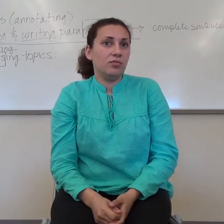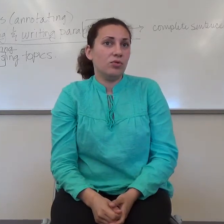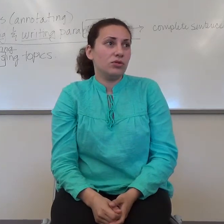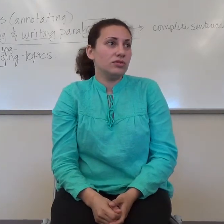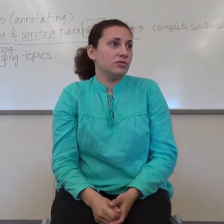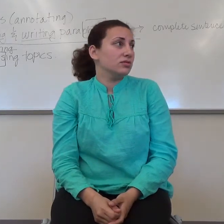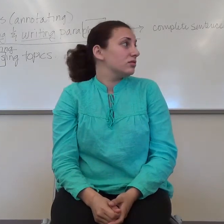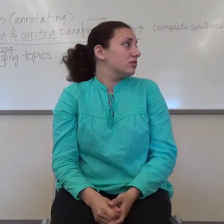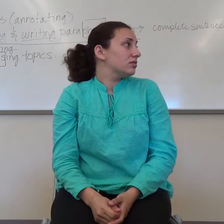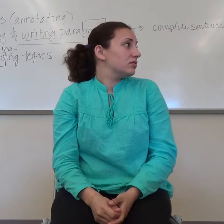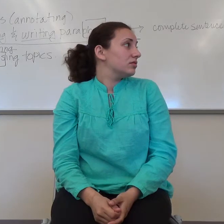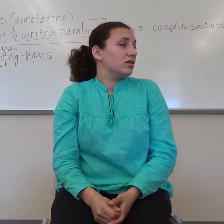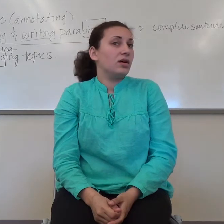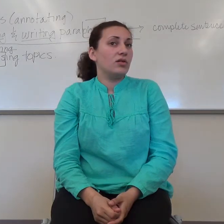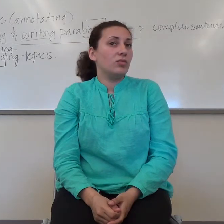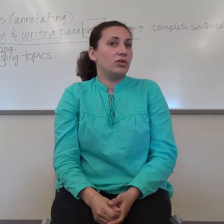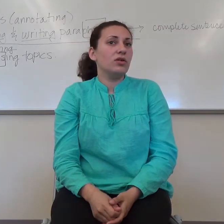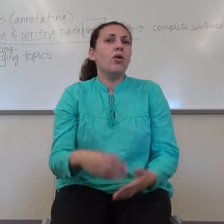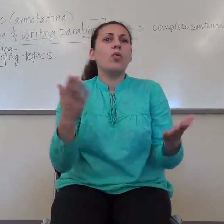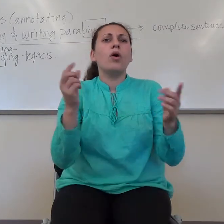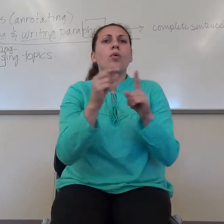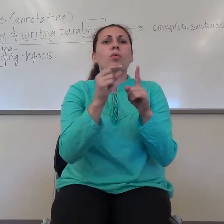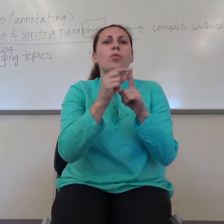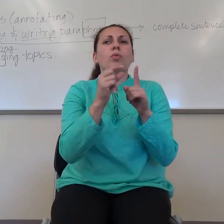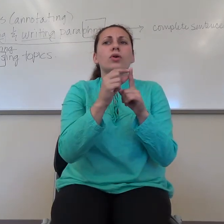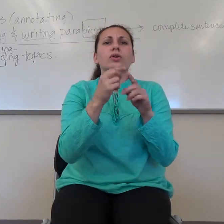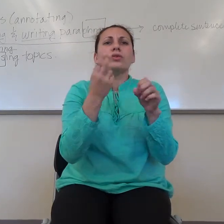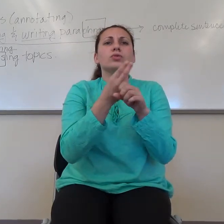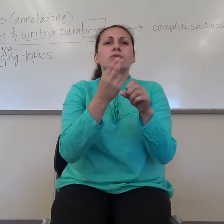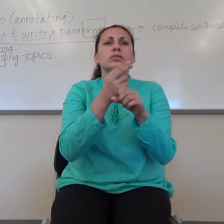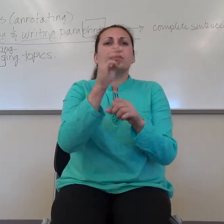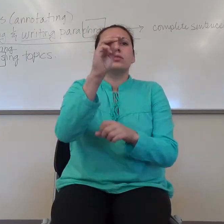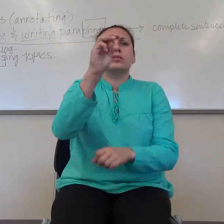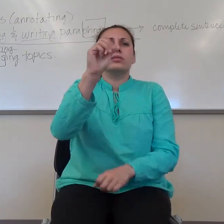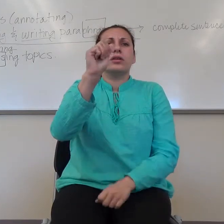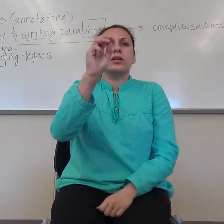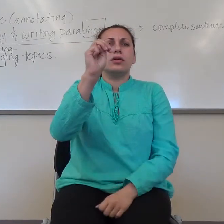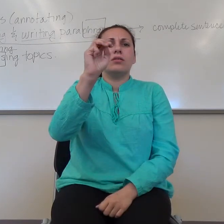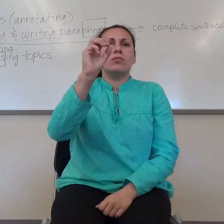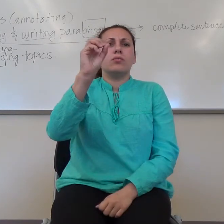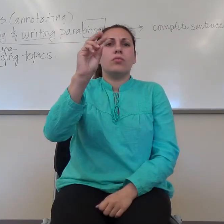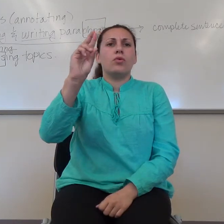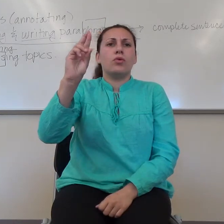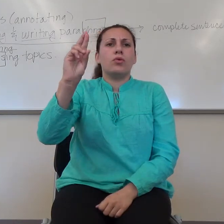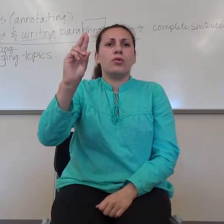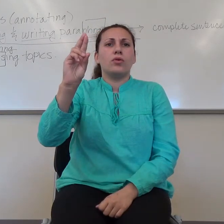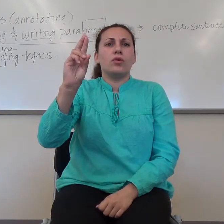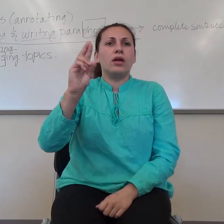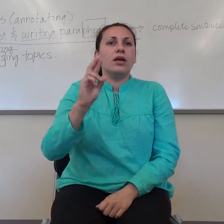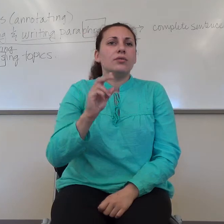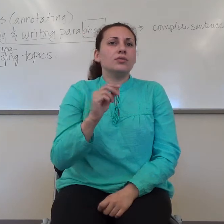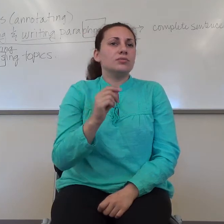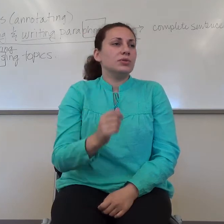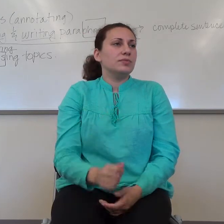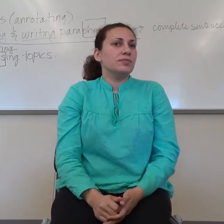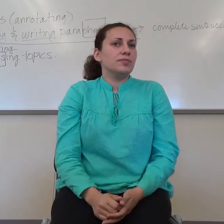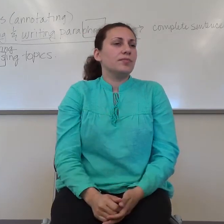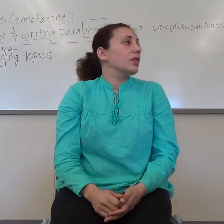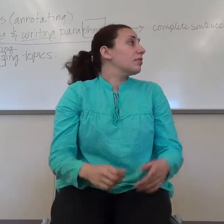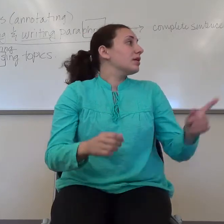Amor. What word in Amor. Spanish uses am? mean, I'm thinking Spanish because I